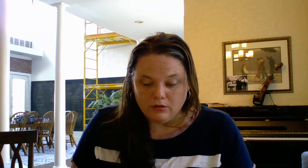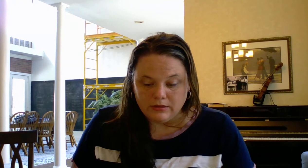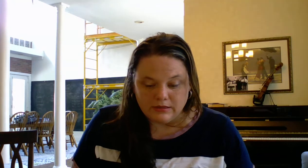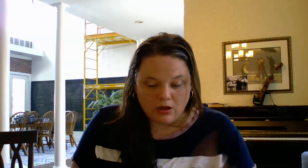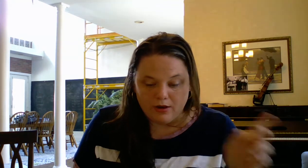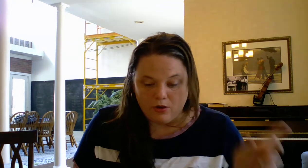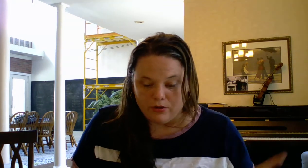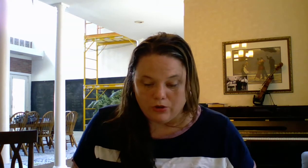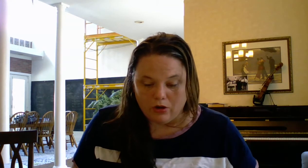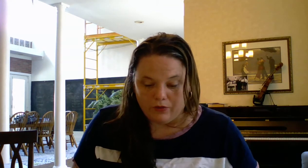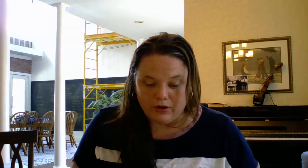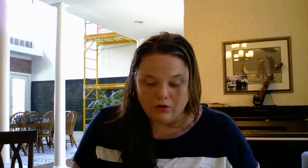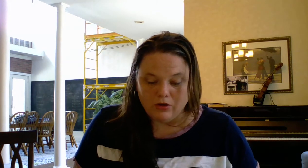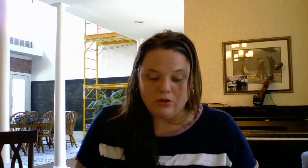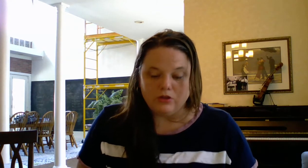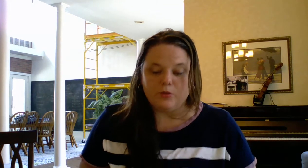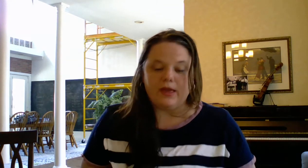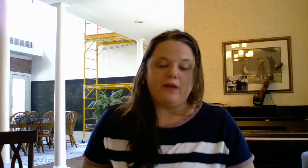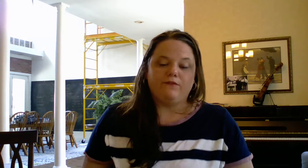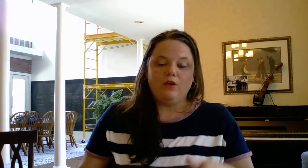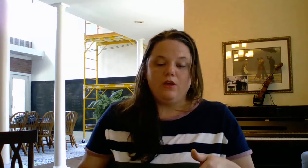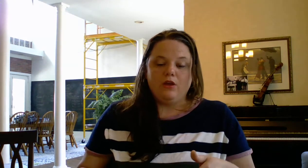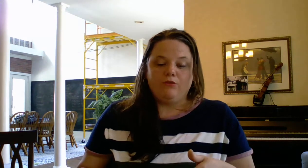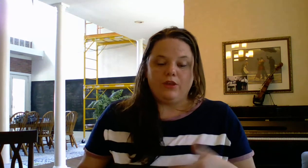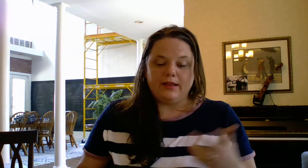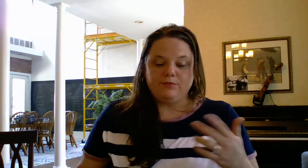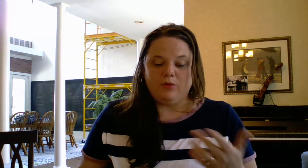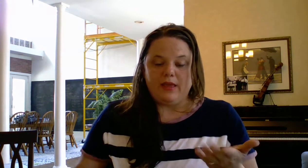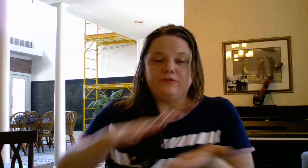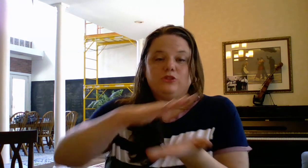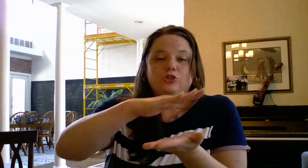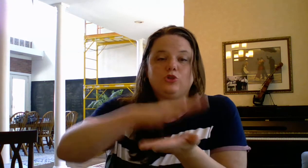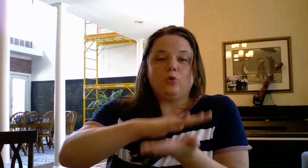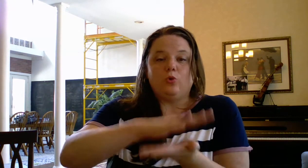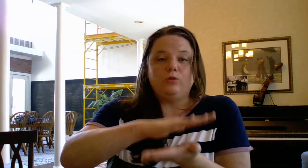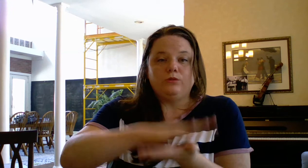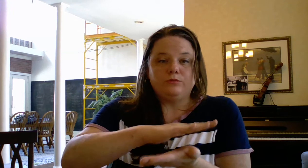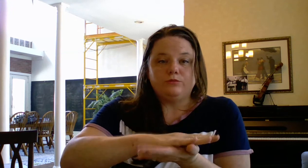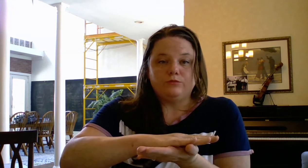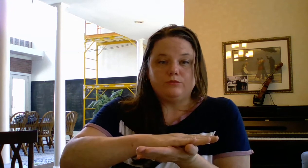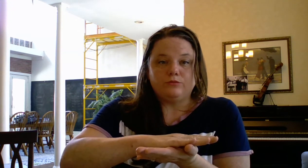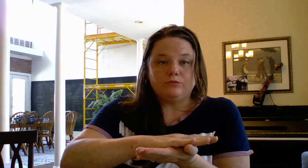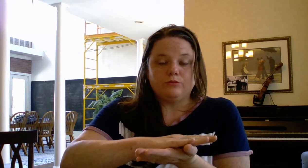Because I know those are all on there. So we have, for the next bullet, we have school,